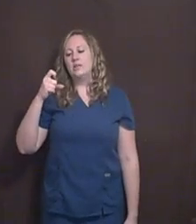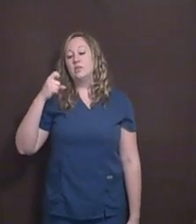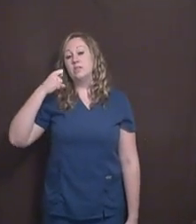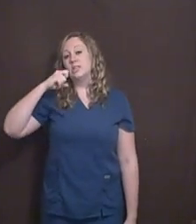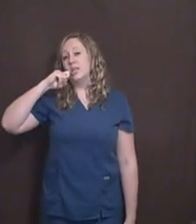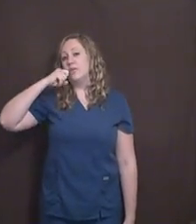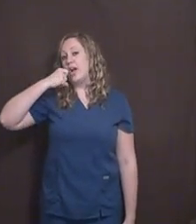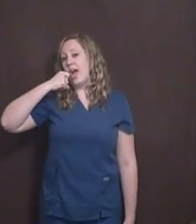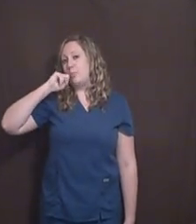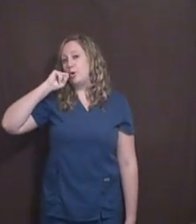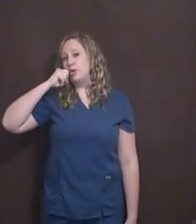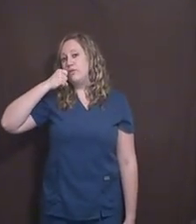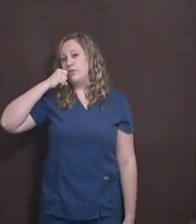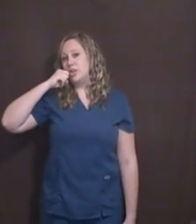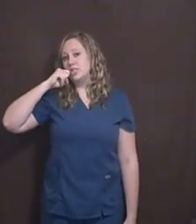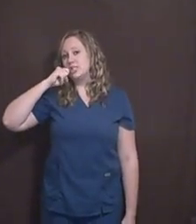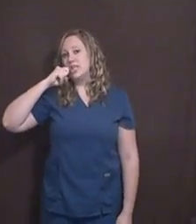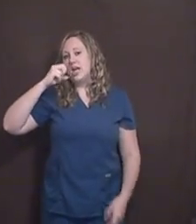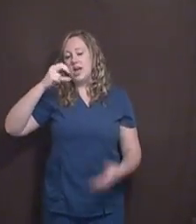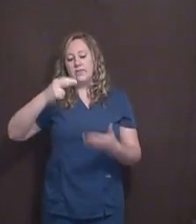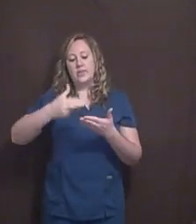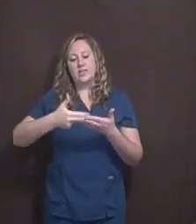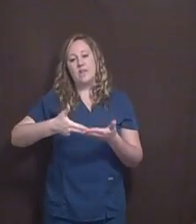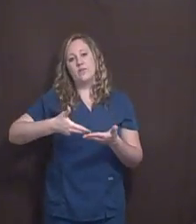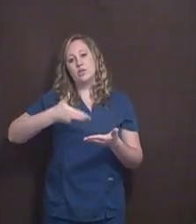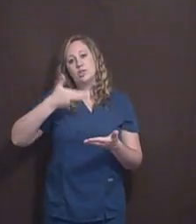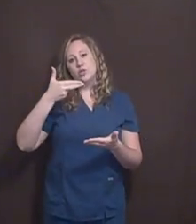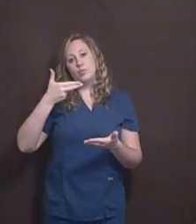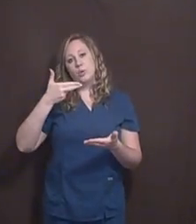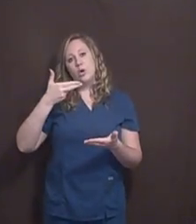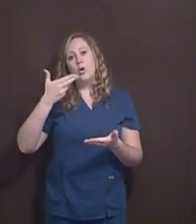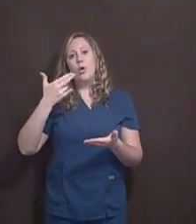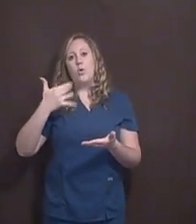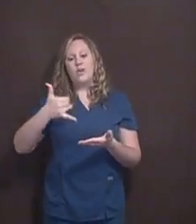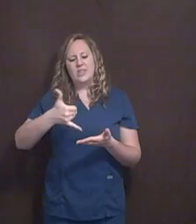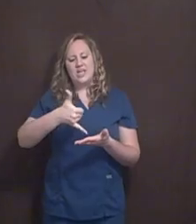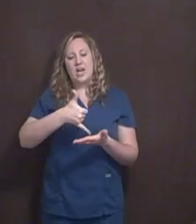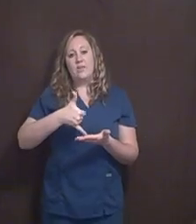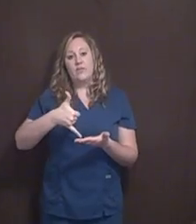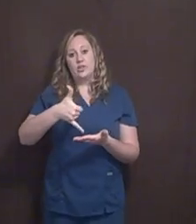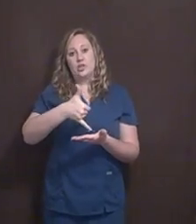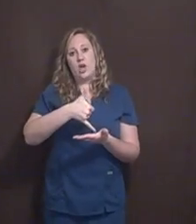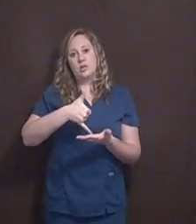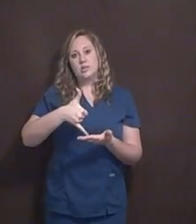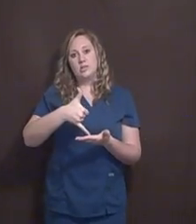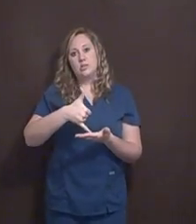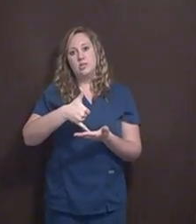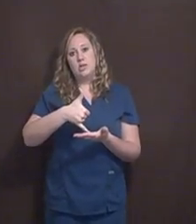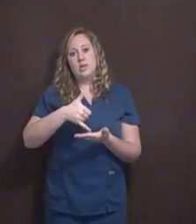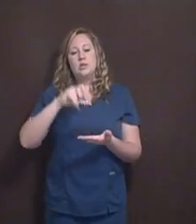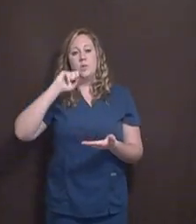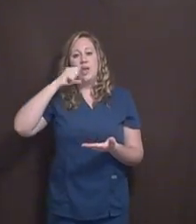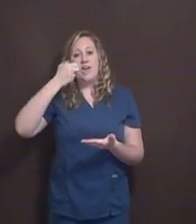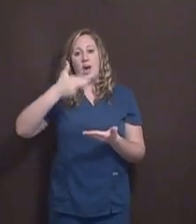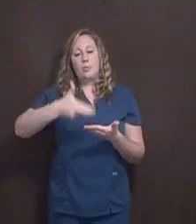of using the sign for apple first, and then the sign for soup, or the sign for sauce. We have